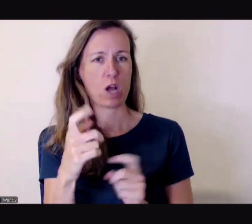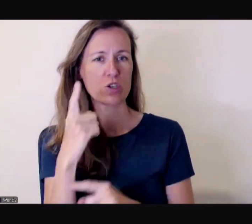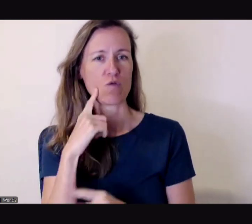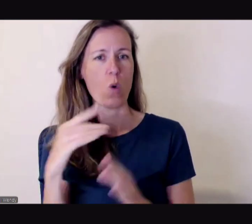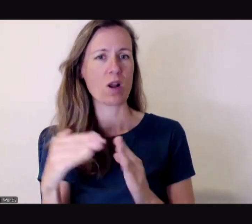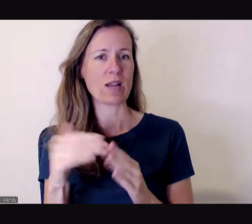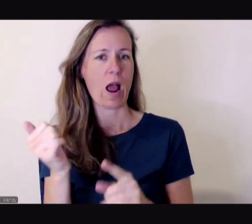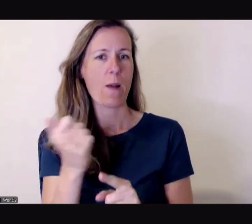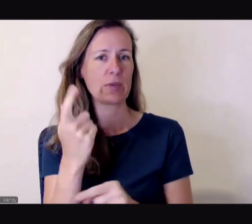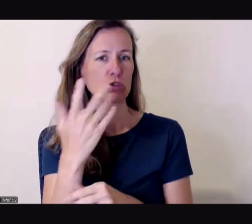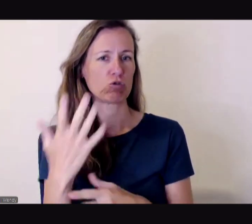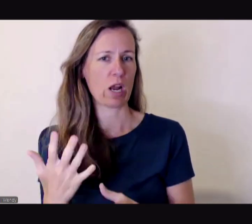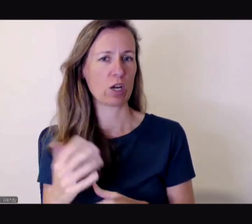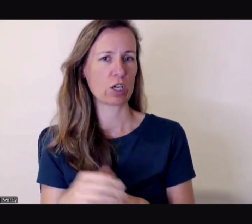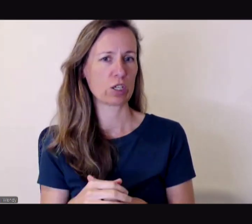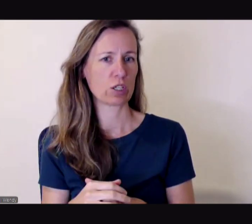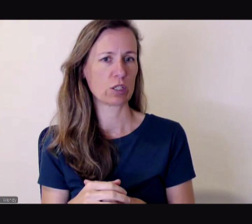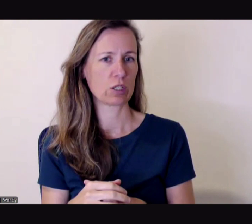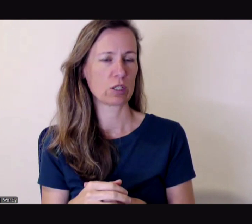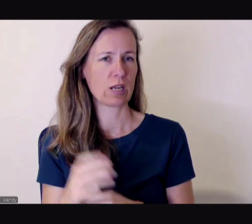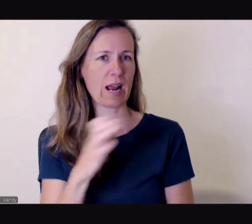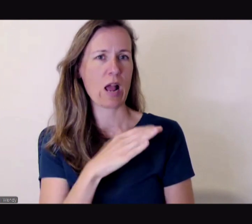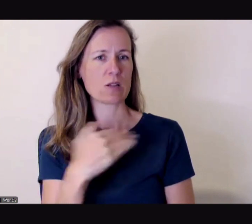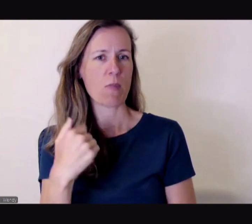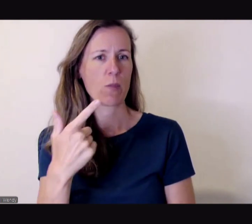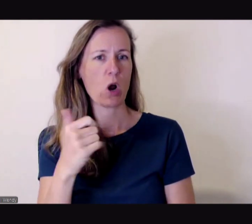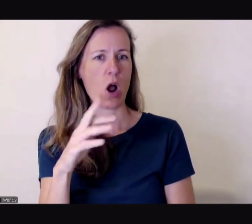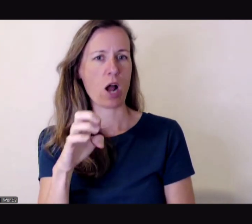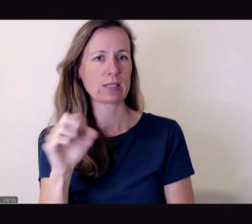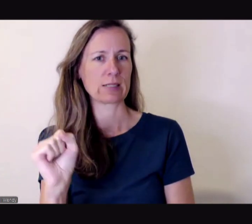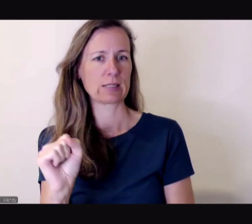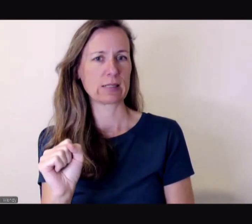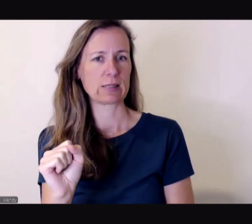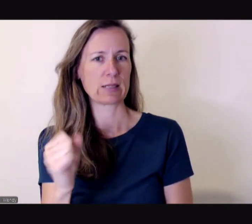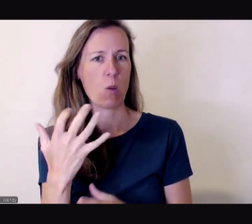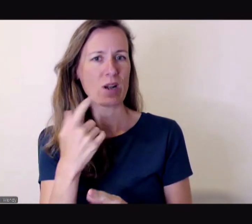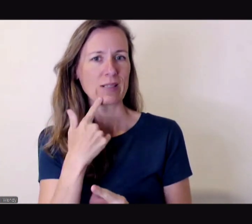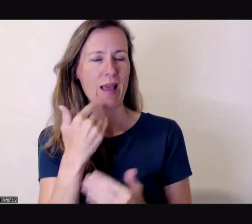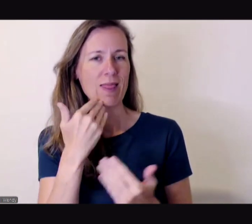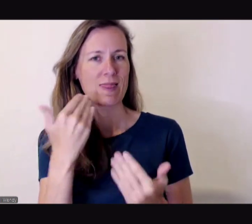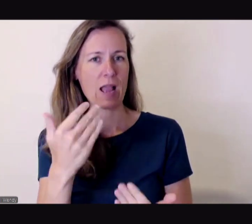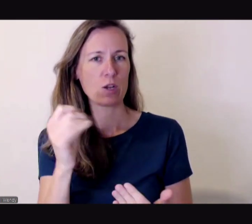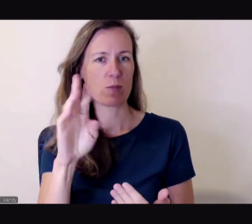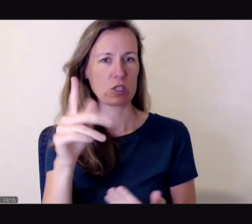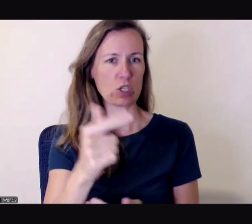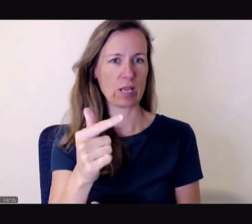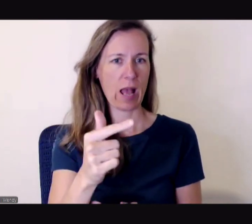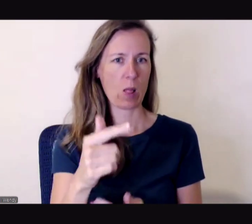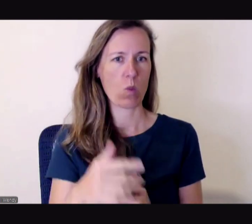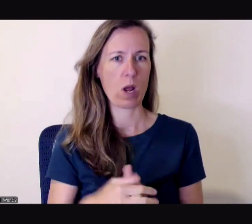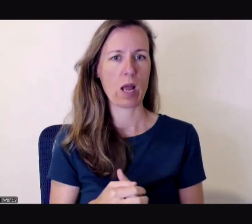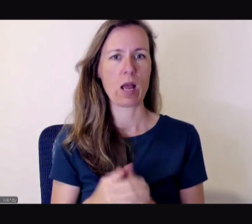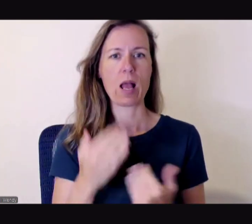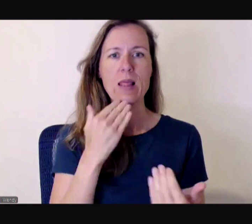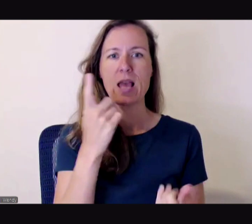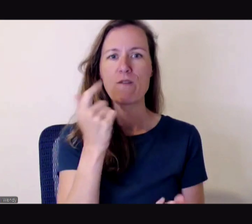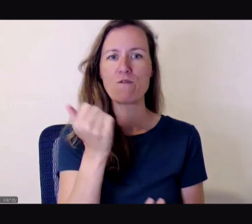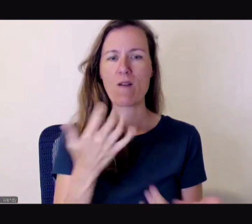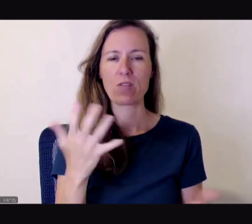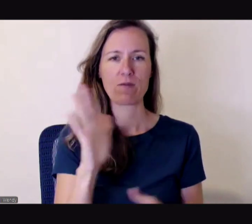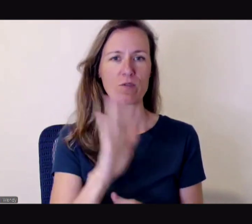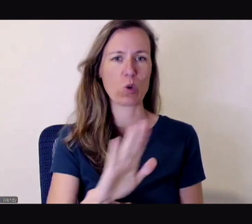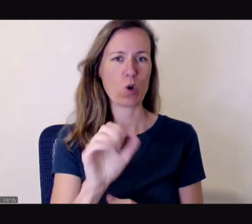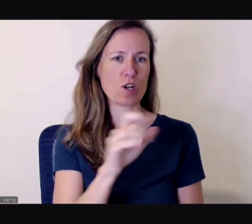you, Mr. Galloway. Thank you for everything, you and your staff, including, Public Works, Police Department. Thank you for everything,